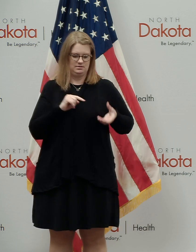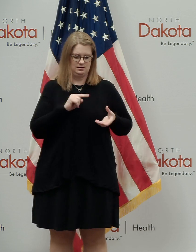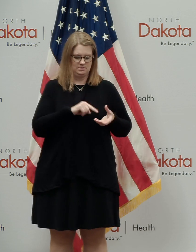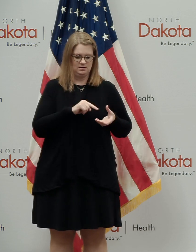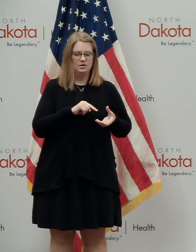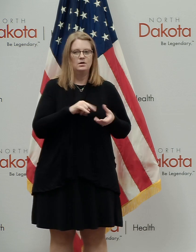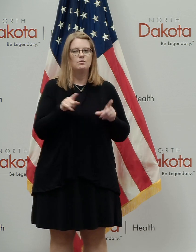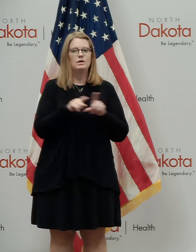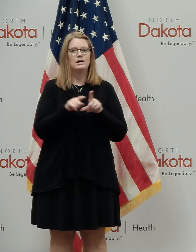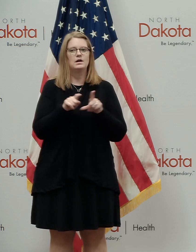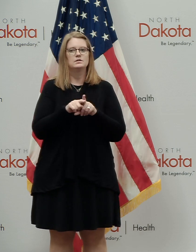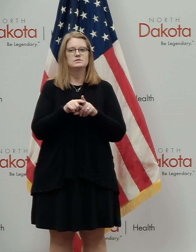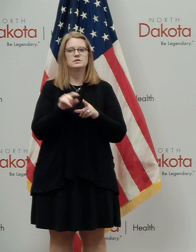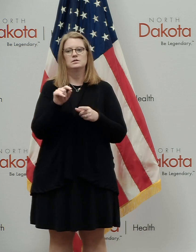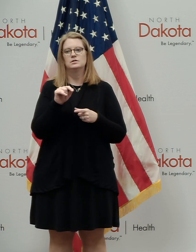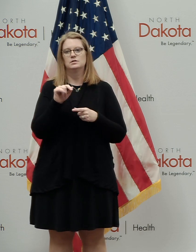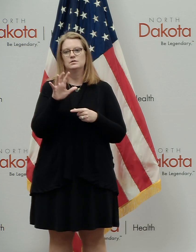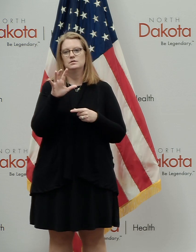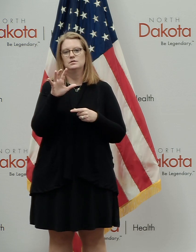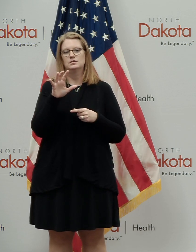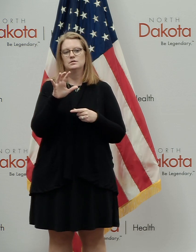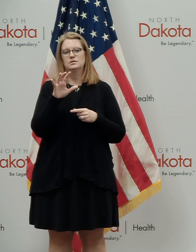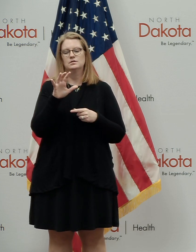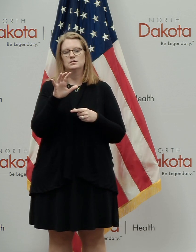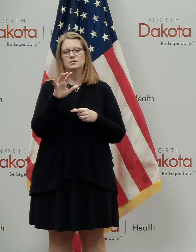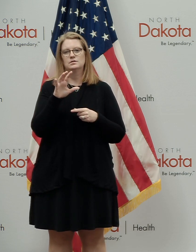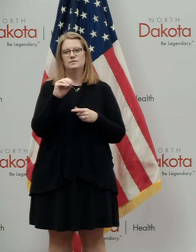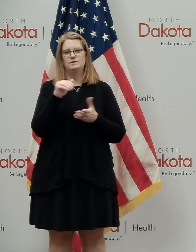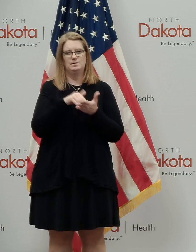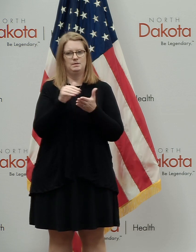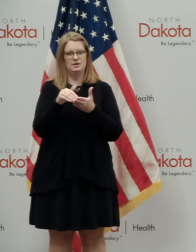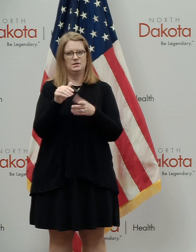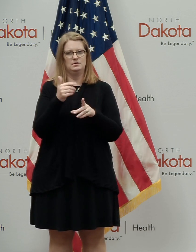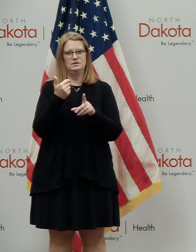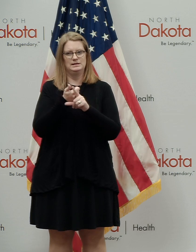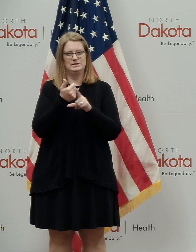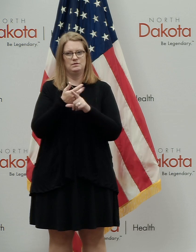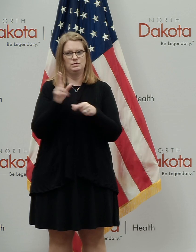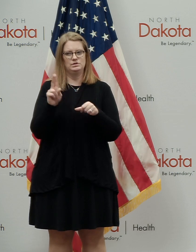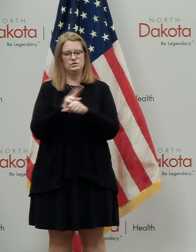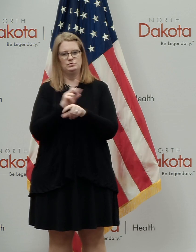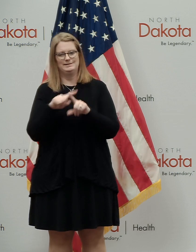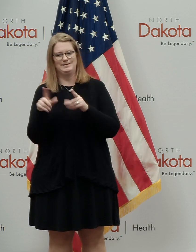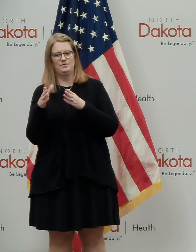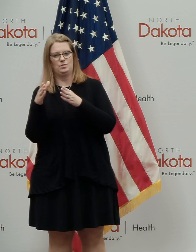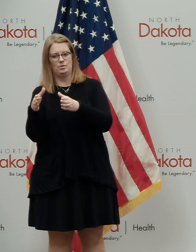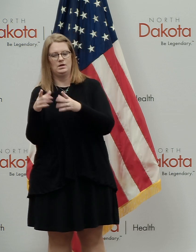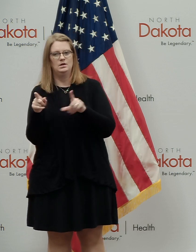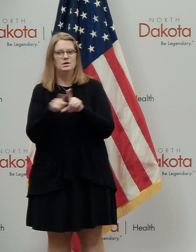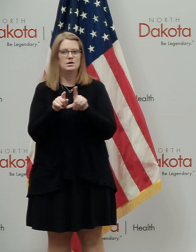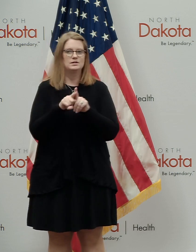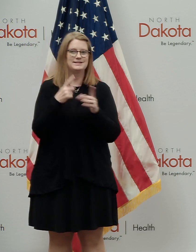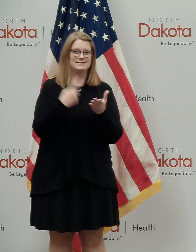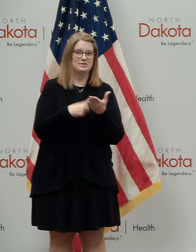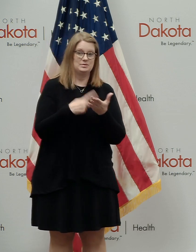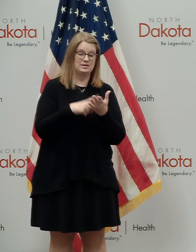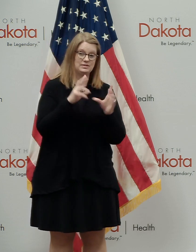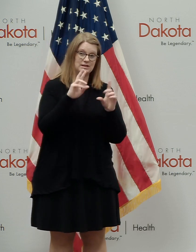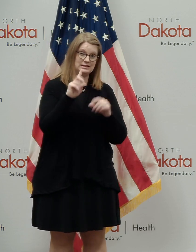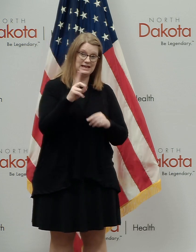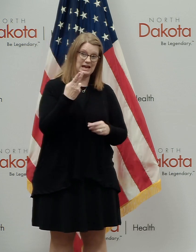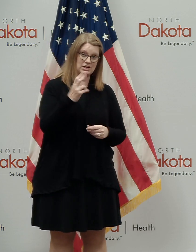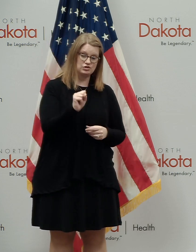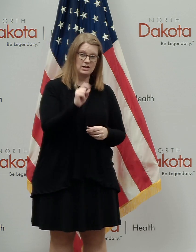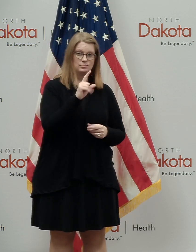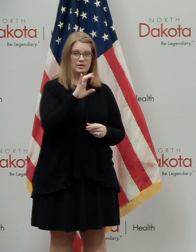reallocate on $100 million, $50 million of that. And of that, after discussions with the Department of Human Services, with